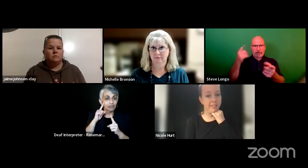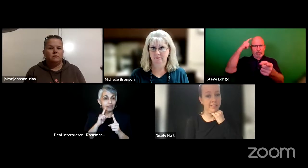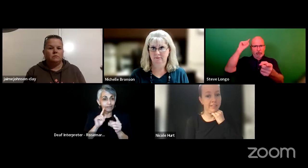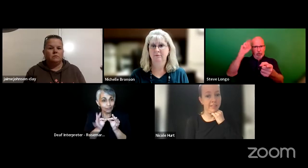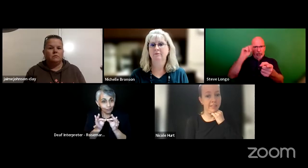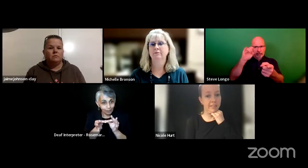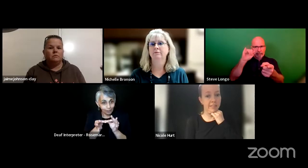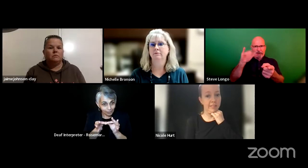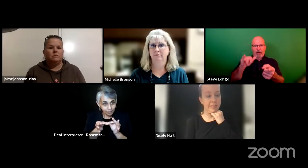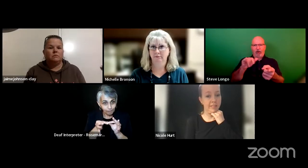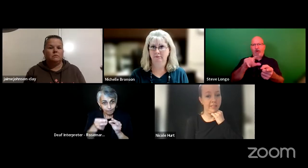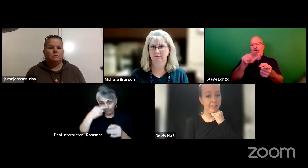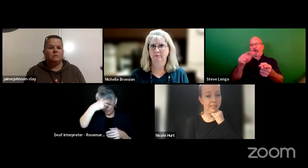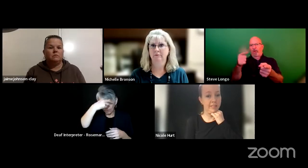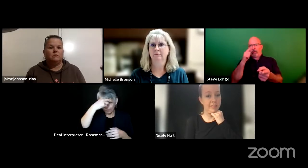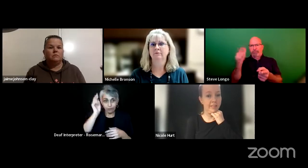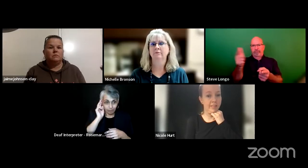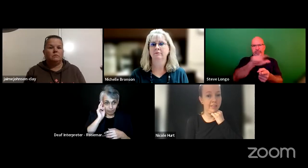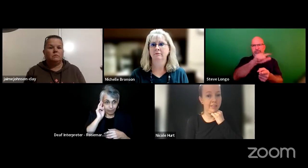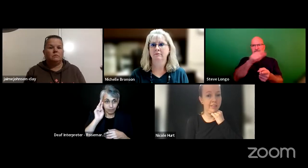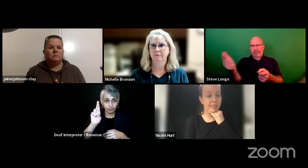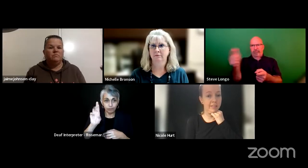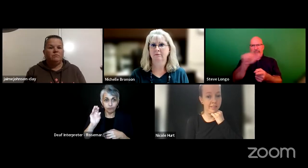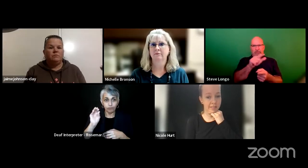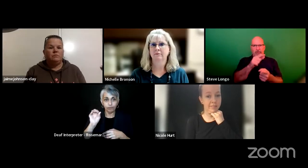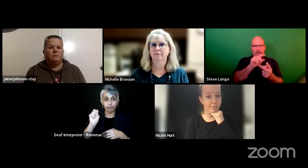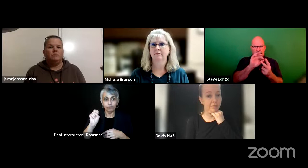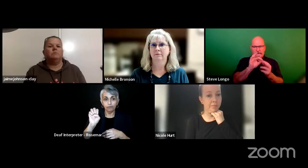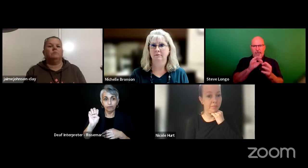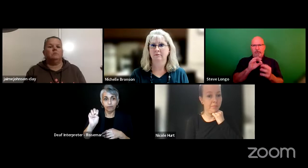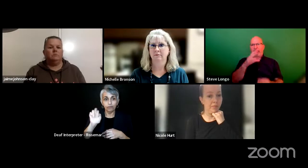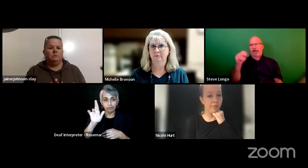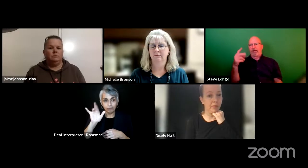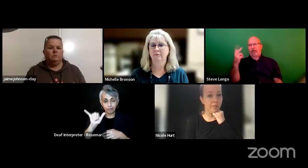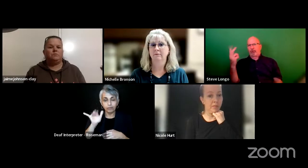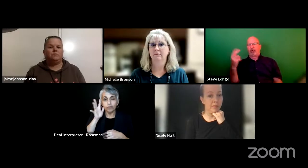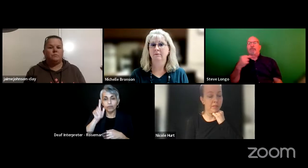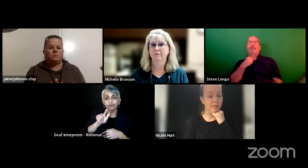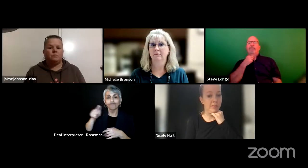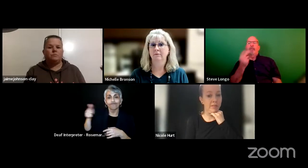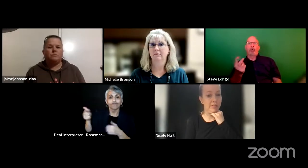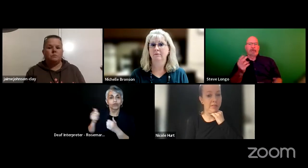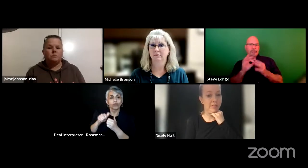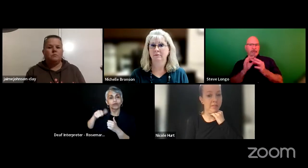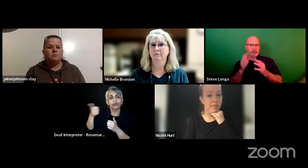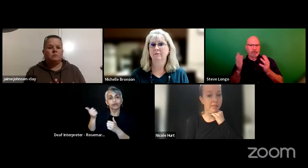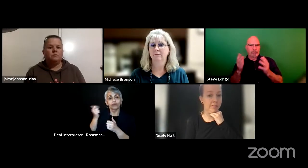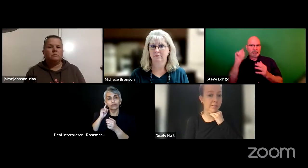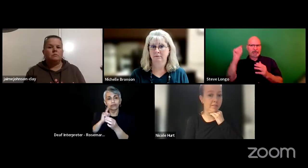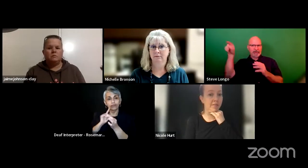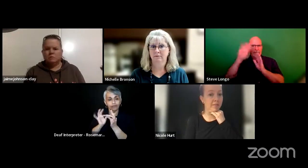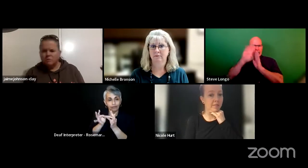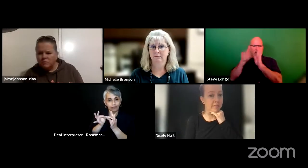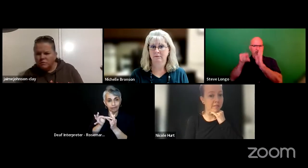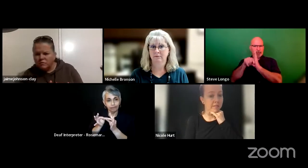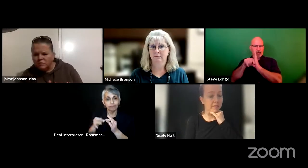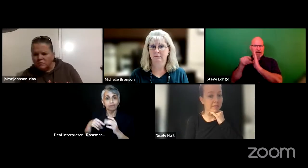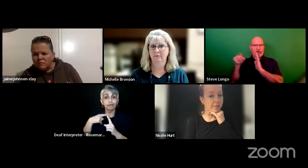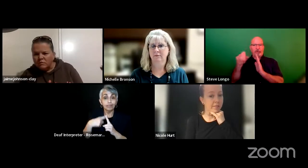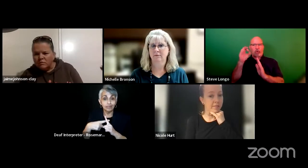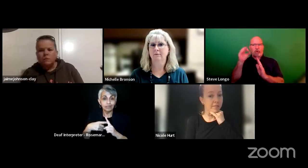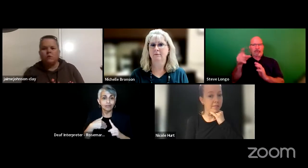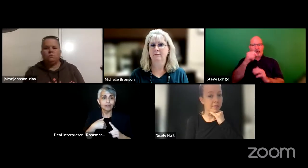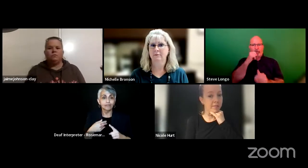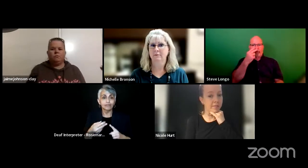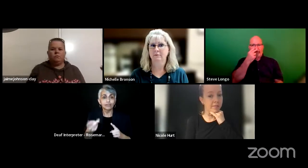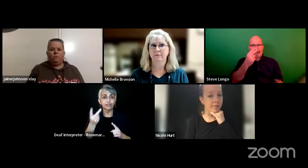Additionally, we have CDIs, both Rosemary and Tracy, who will be going back and forth. And we also have 2